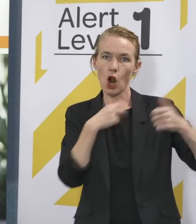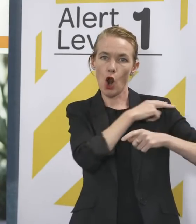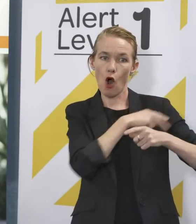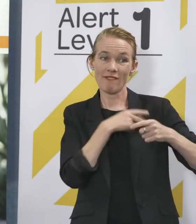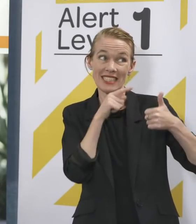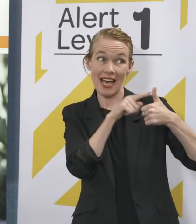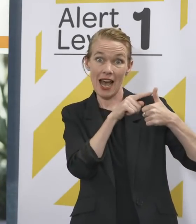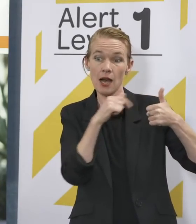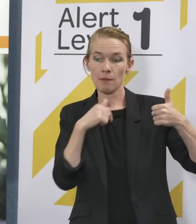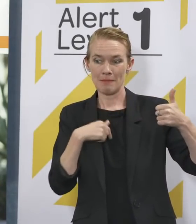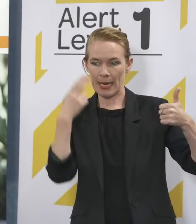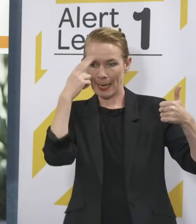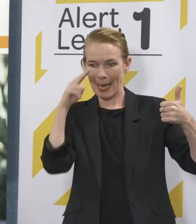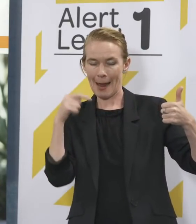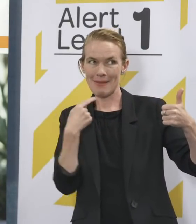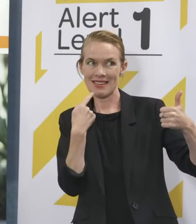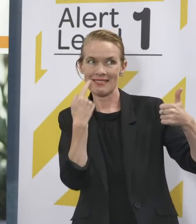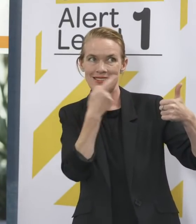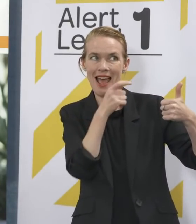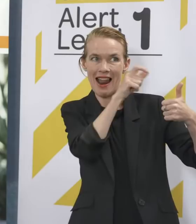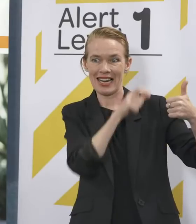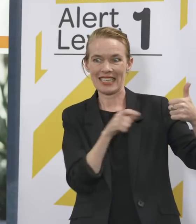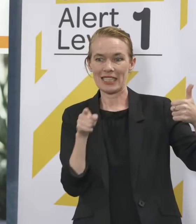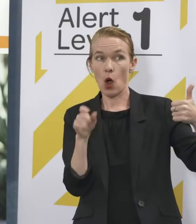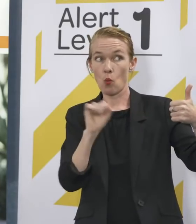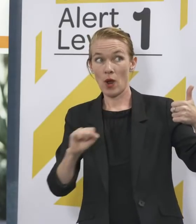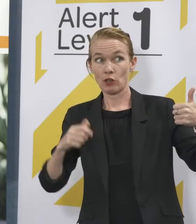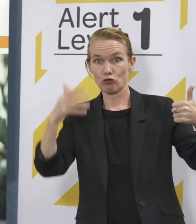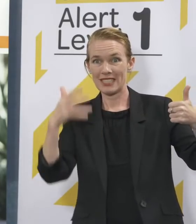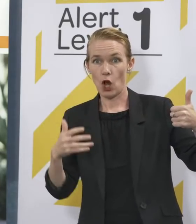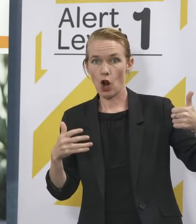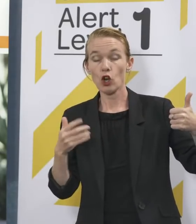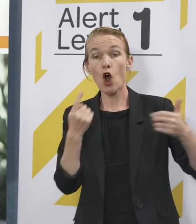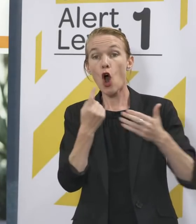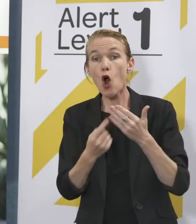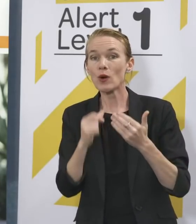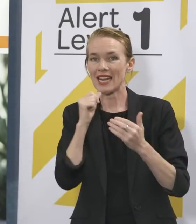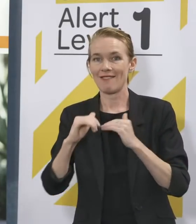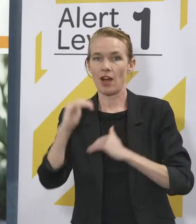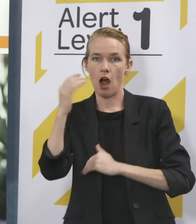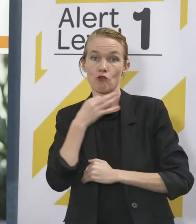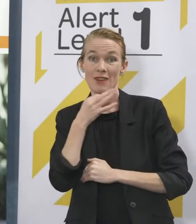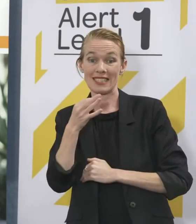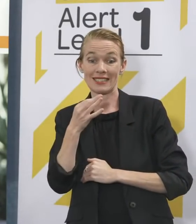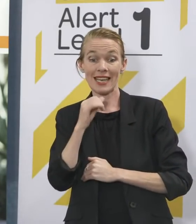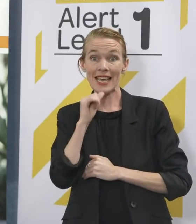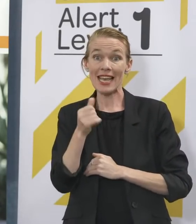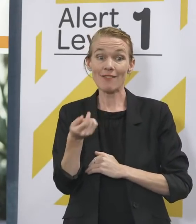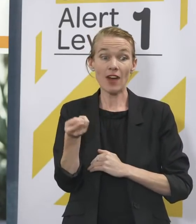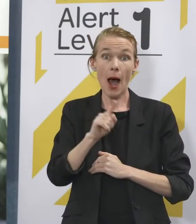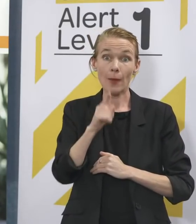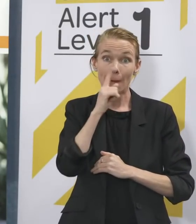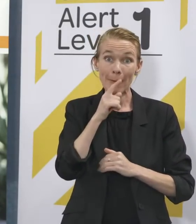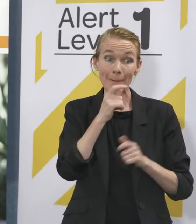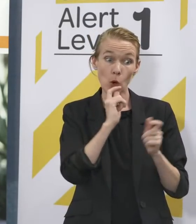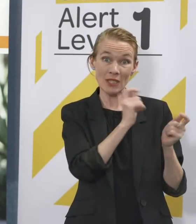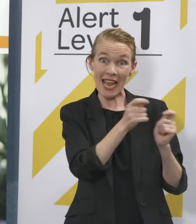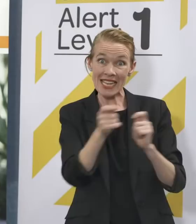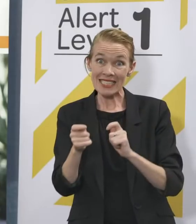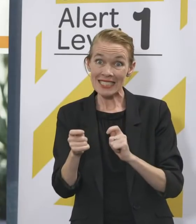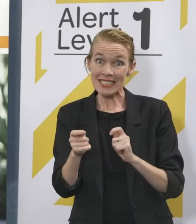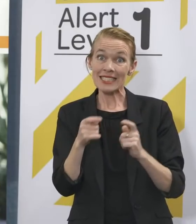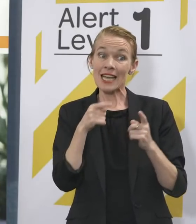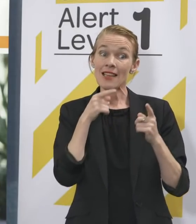tested who do not fulfil any of those higher risk criteria. That is, for example, the link to international